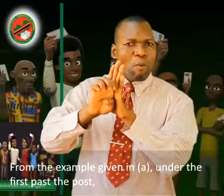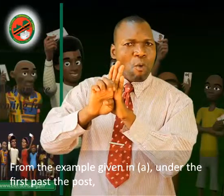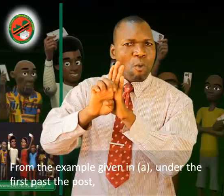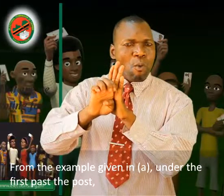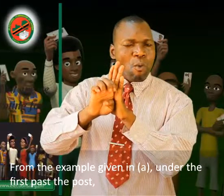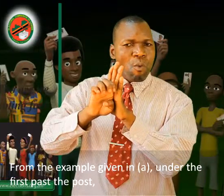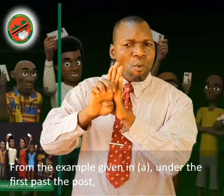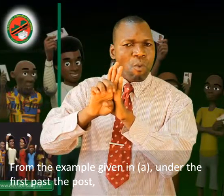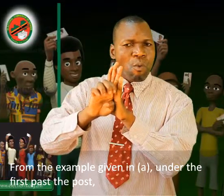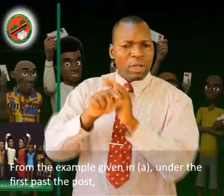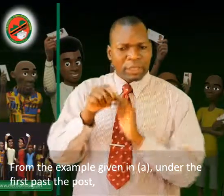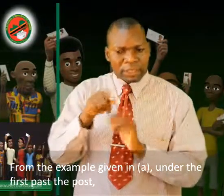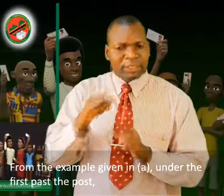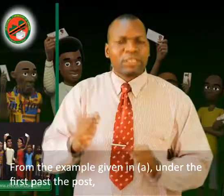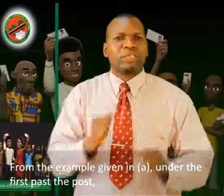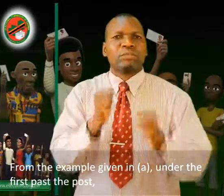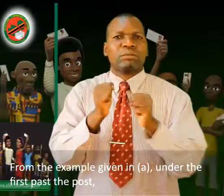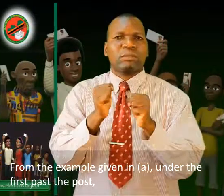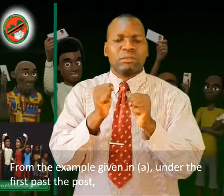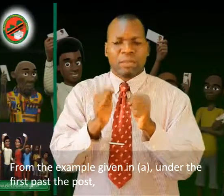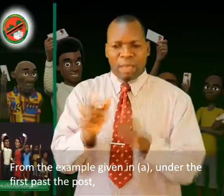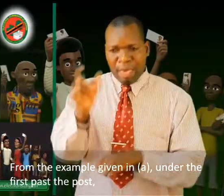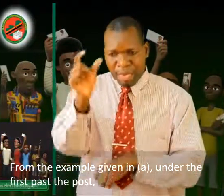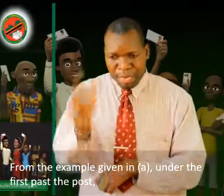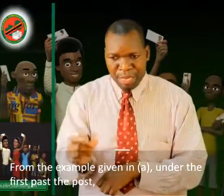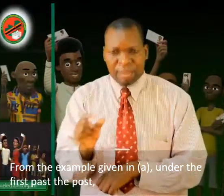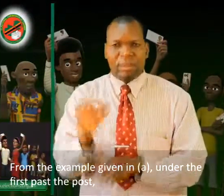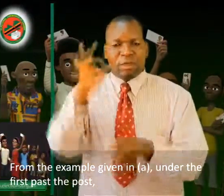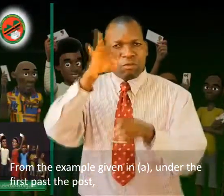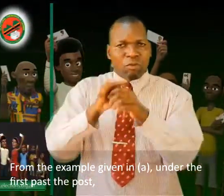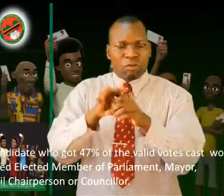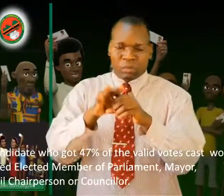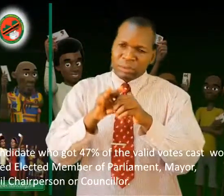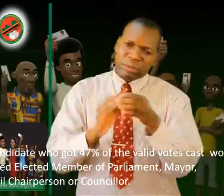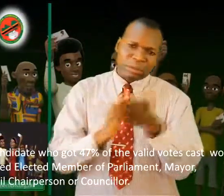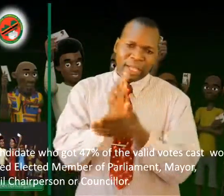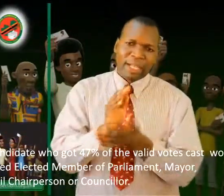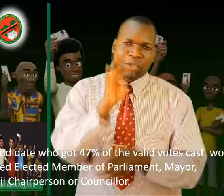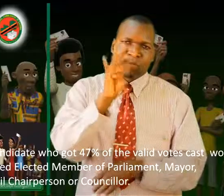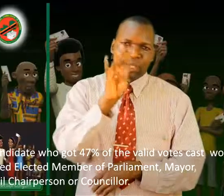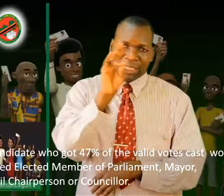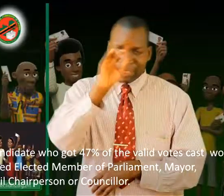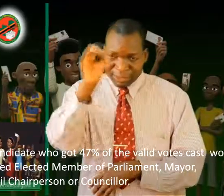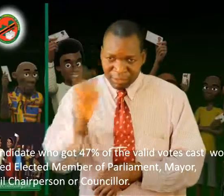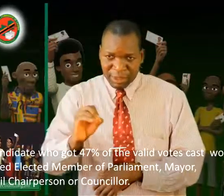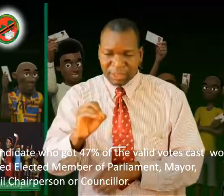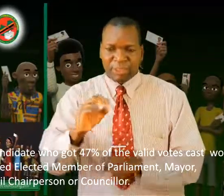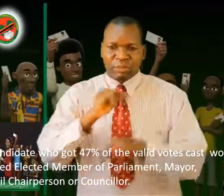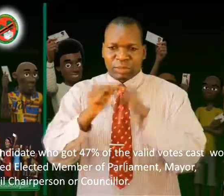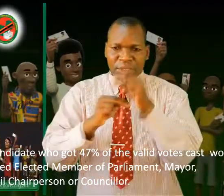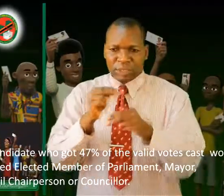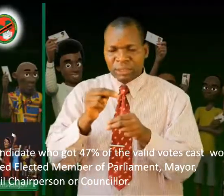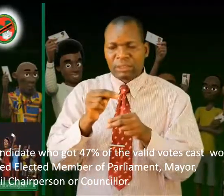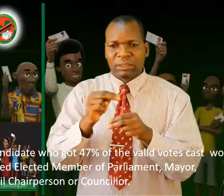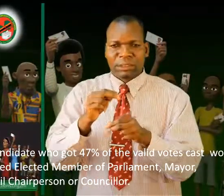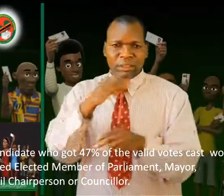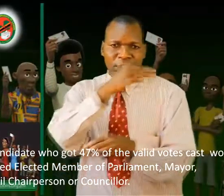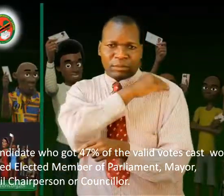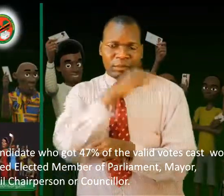A, under the first past the post, the candidate who got 47% of the valid votes cast would be declared